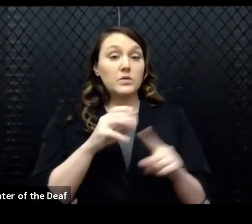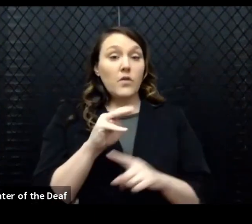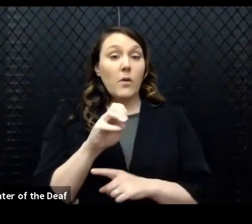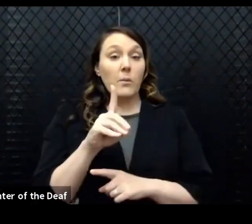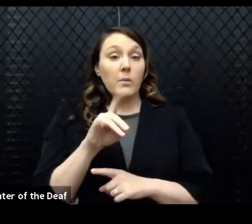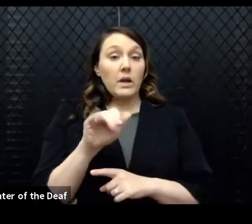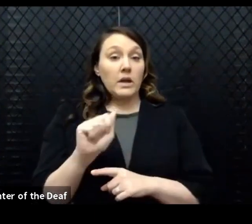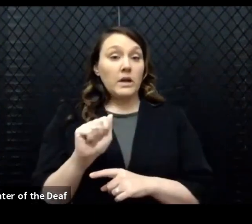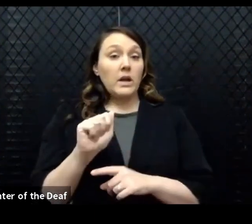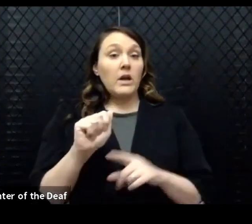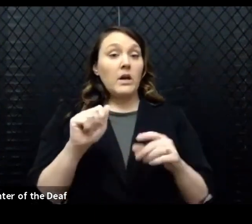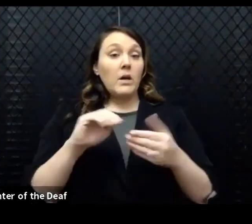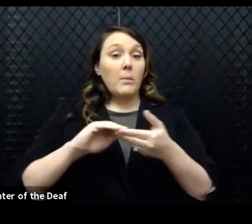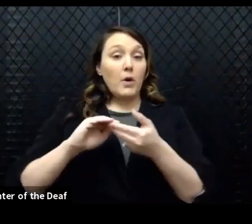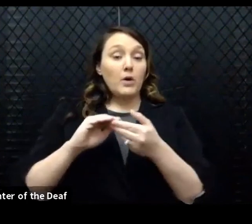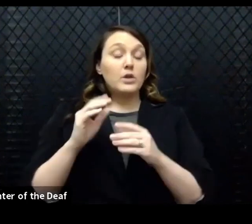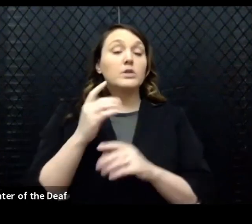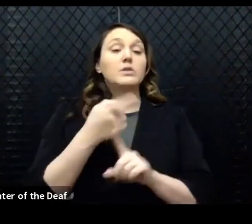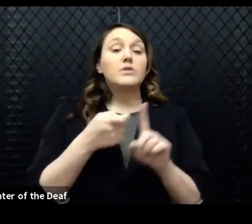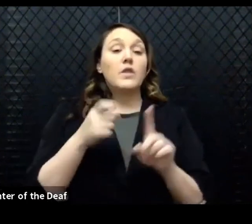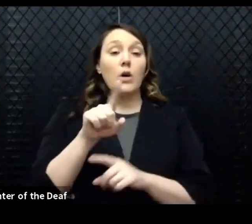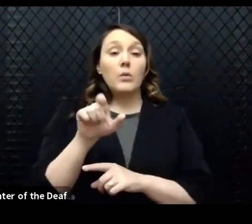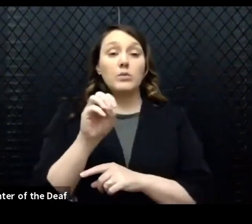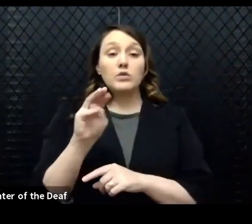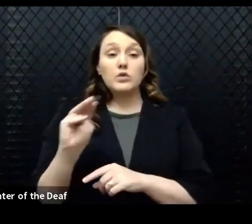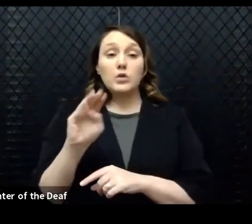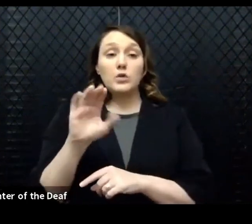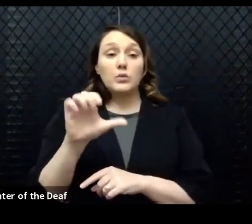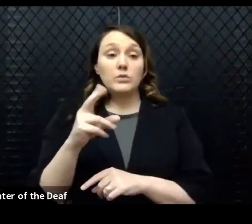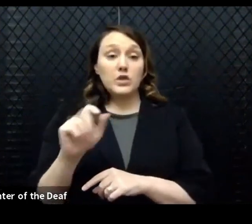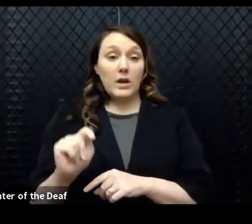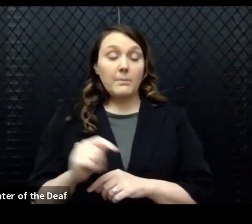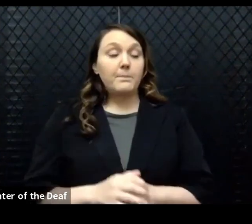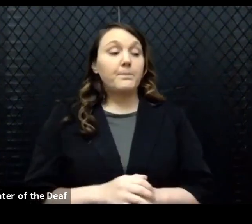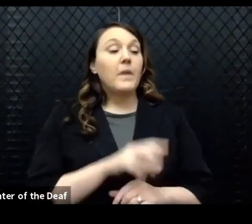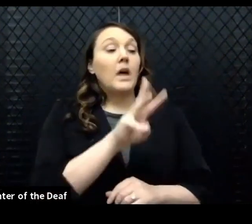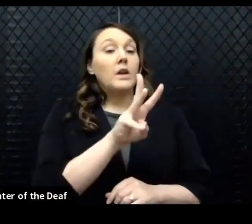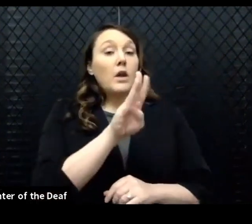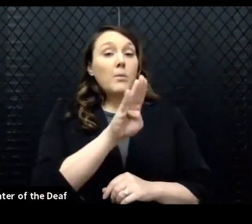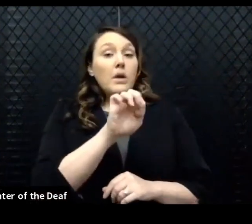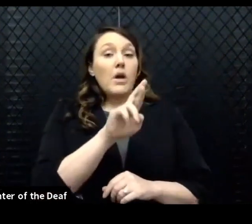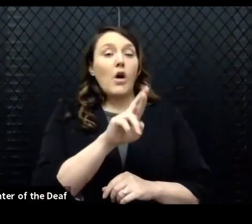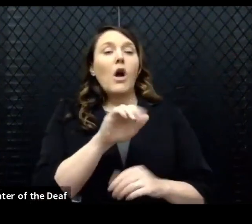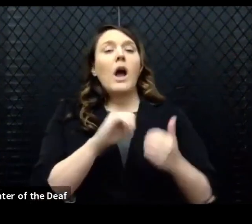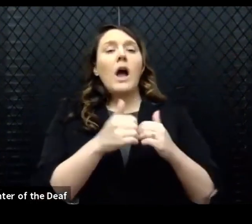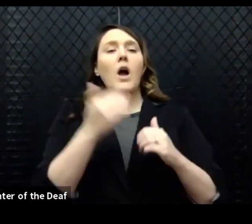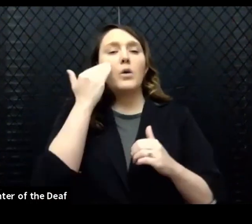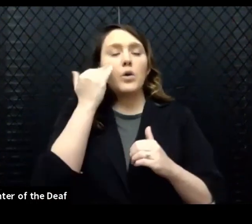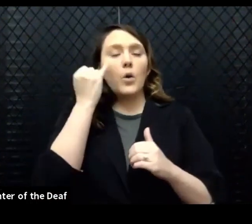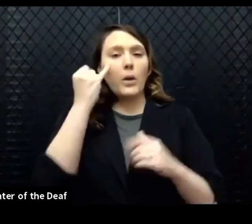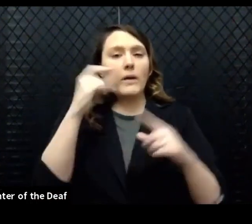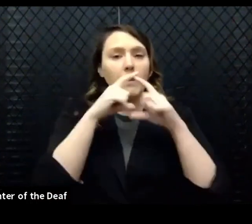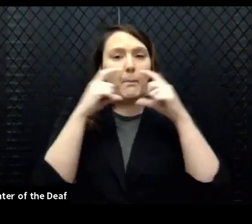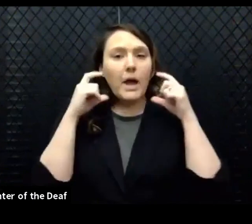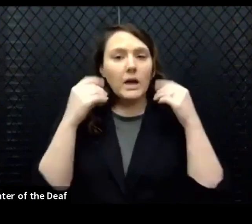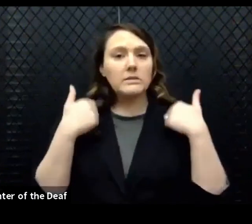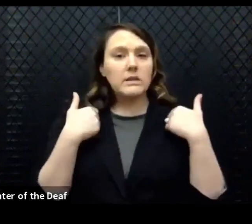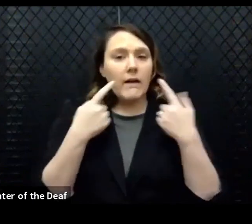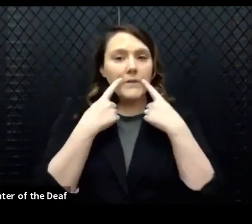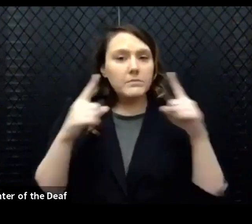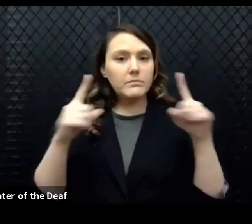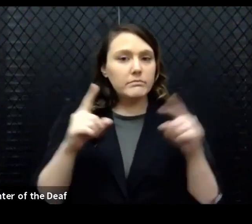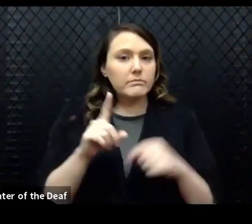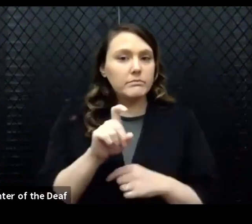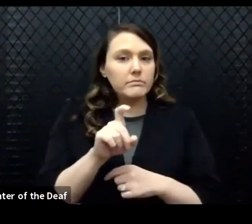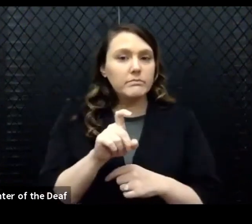live Zoom chat. First up from WBIR, how do you know if the mask you have is effective? There are